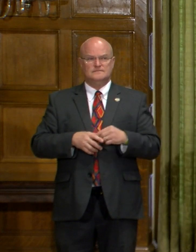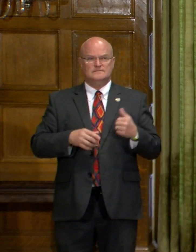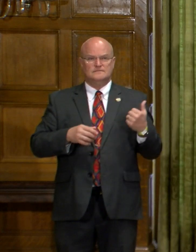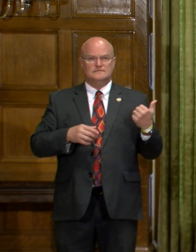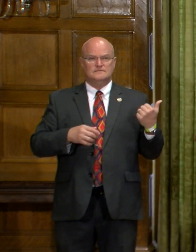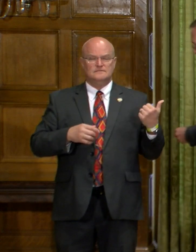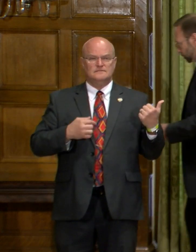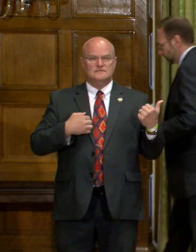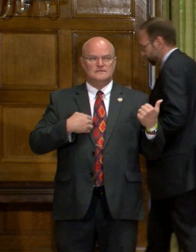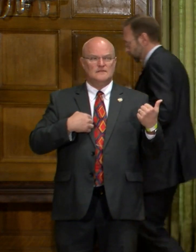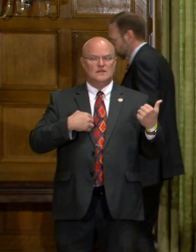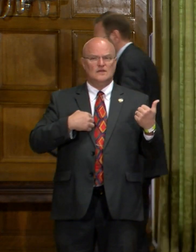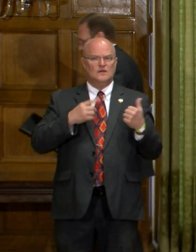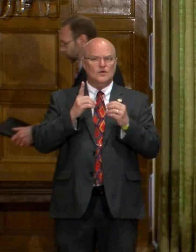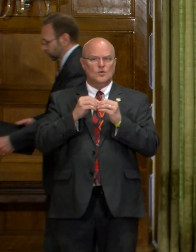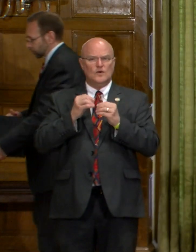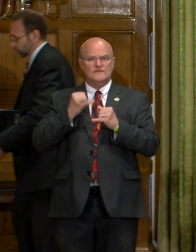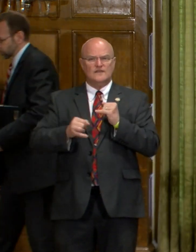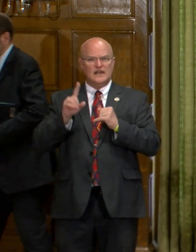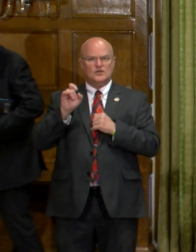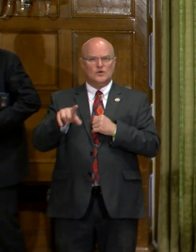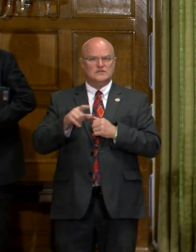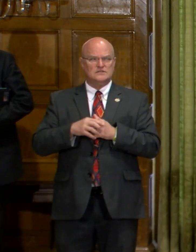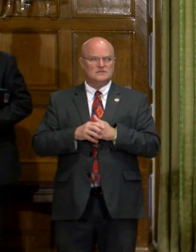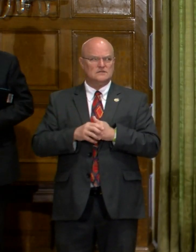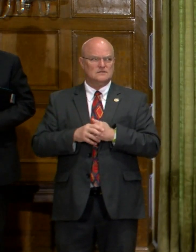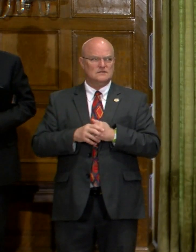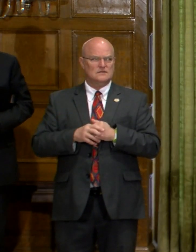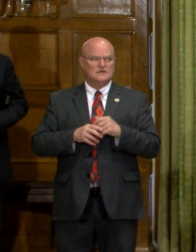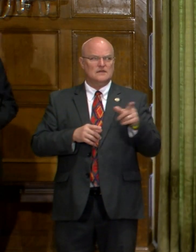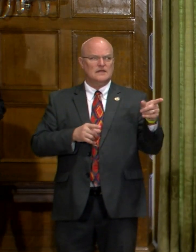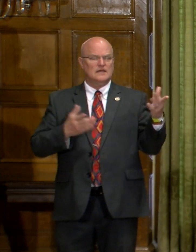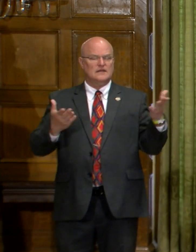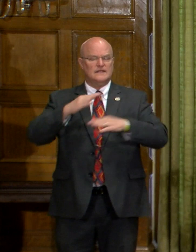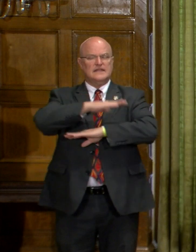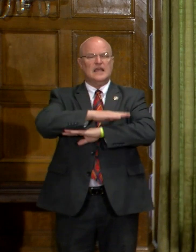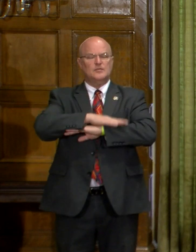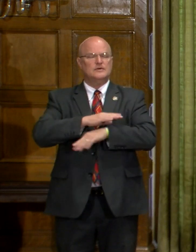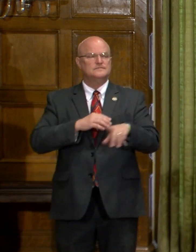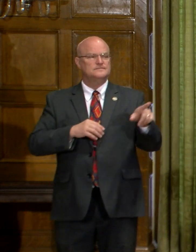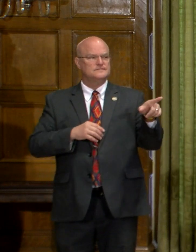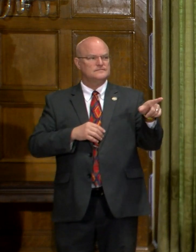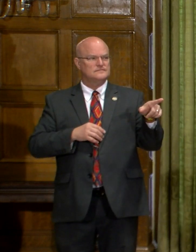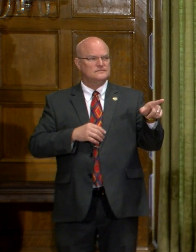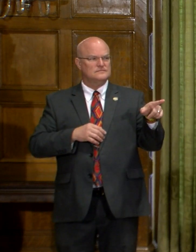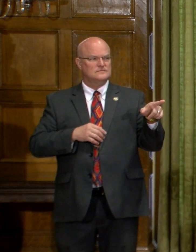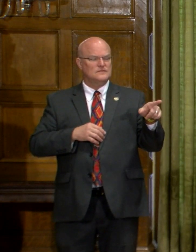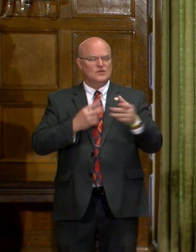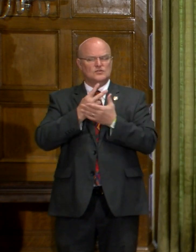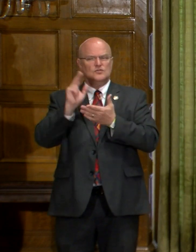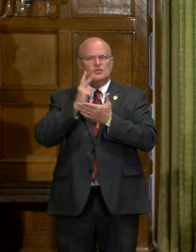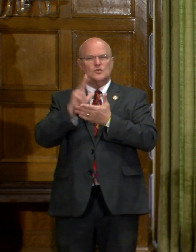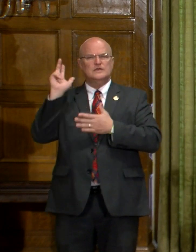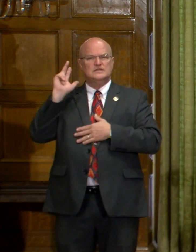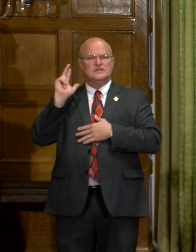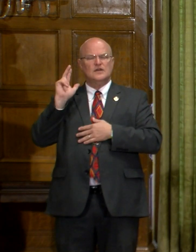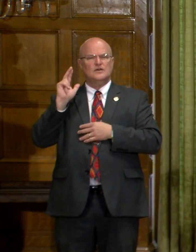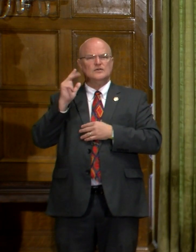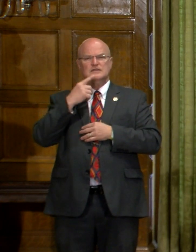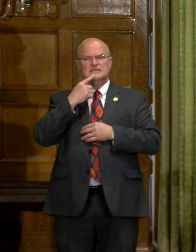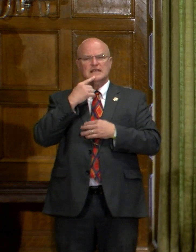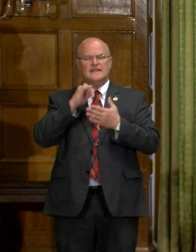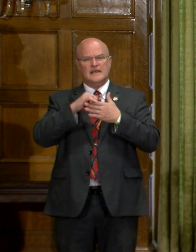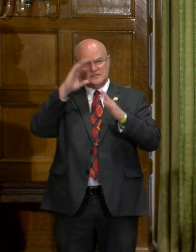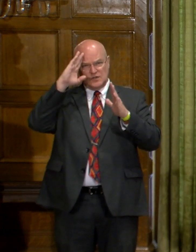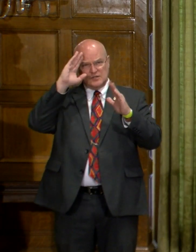that's, is there one final question? We got it here at the table. A few weeks ago, you